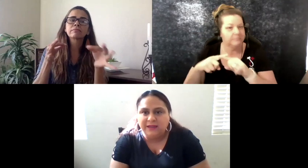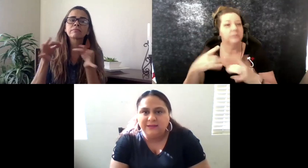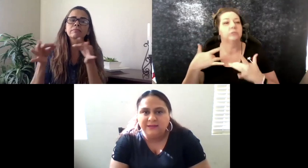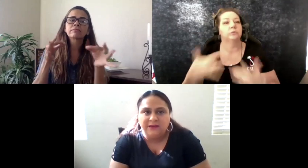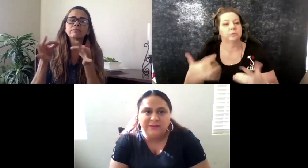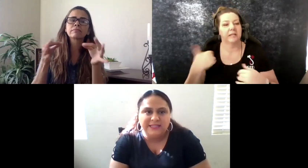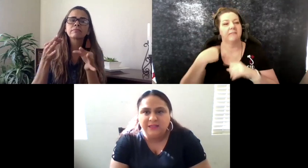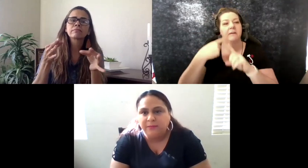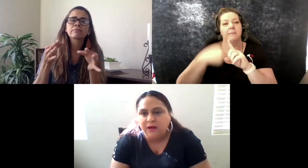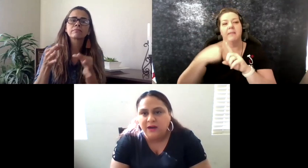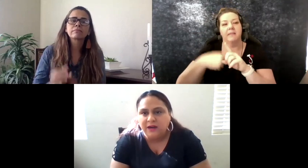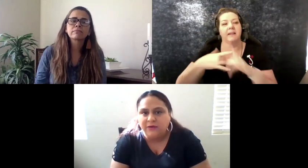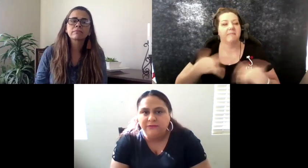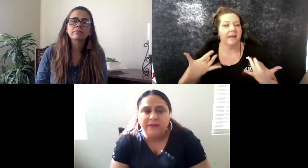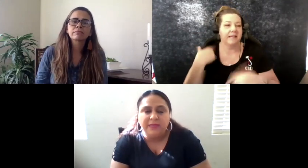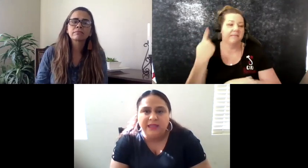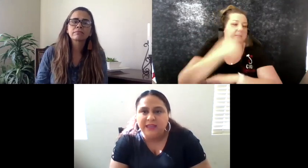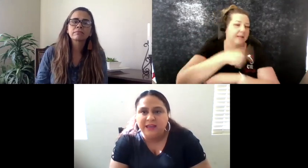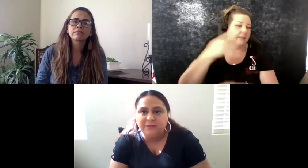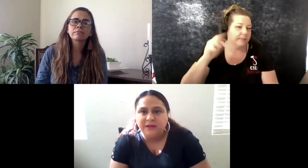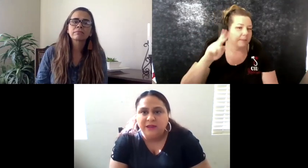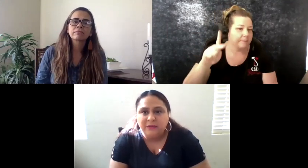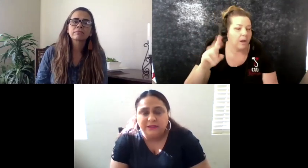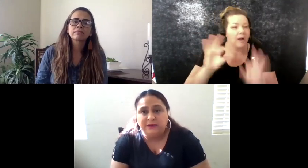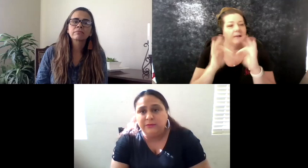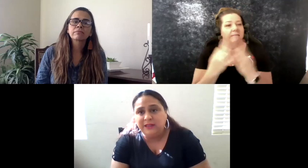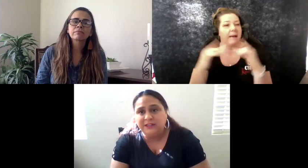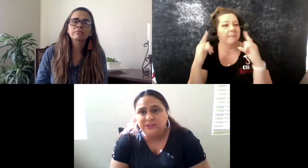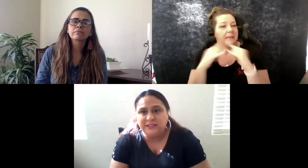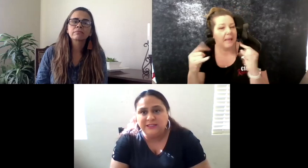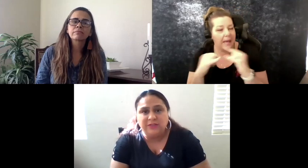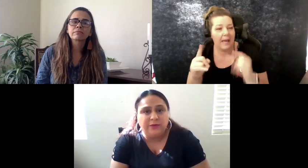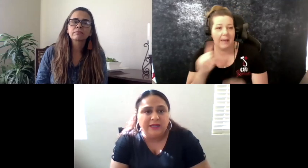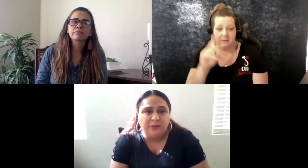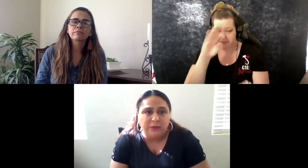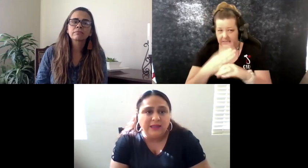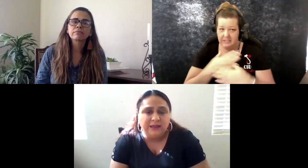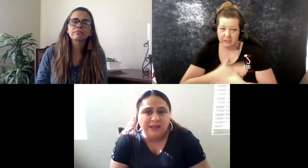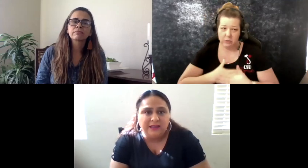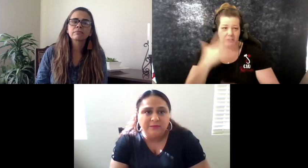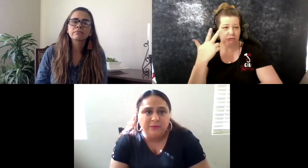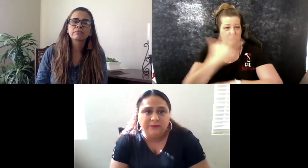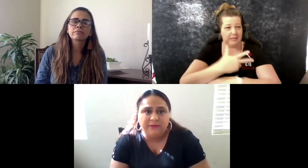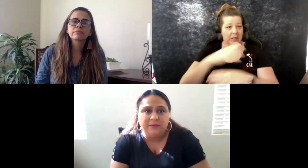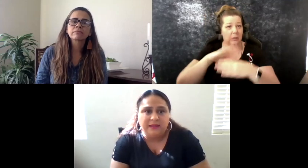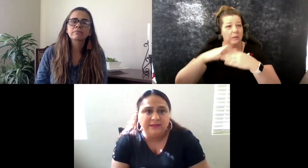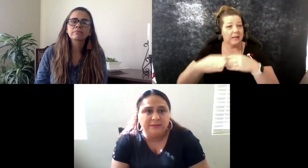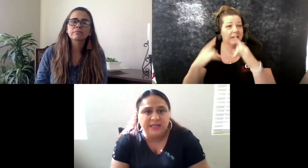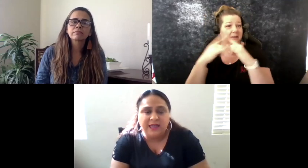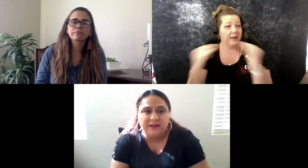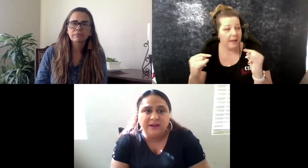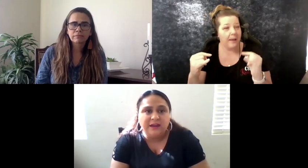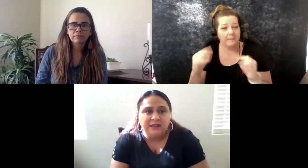monthly events, a day at the park or family camp, which he really enjoys, is a 3-day weekend camp where families